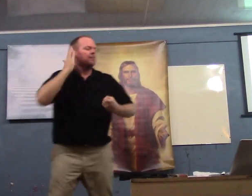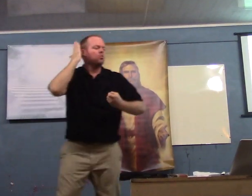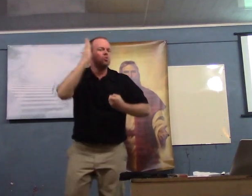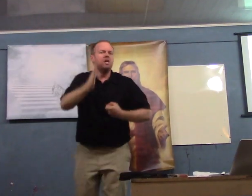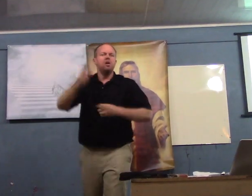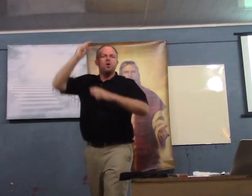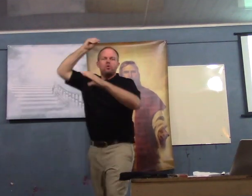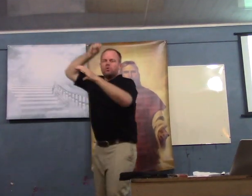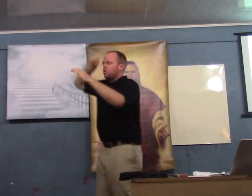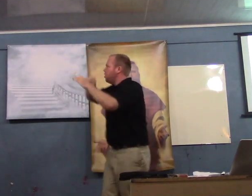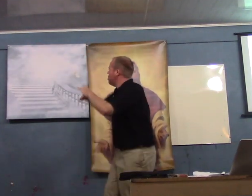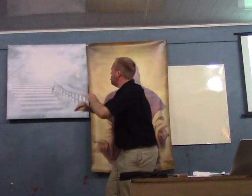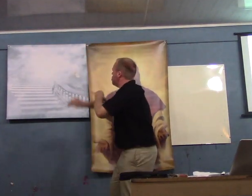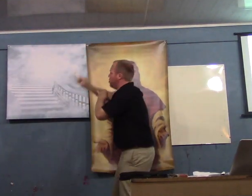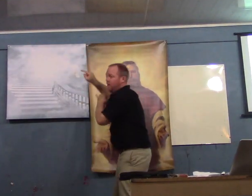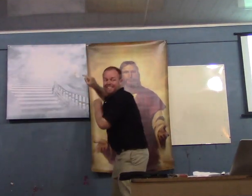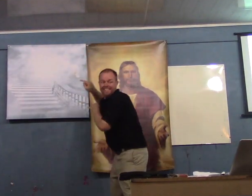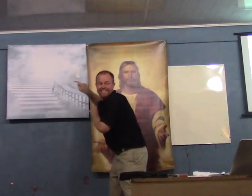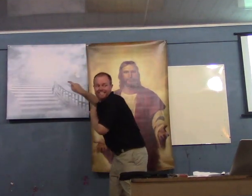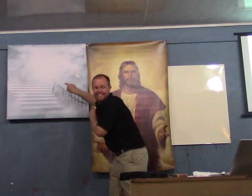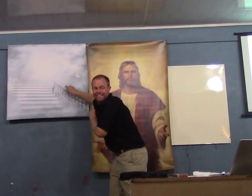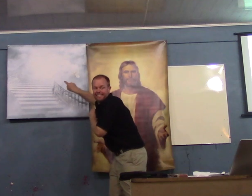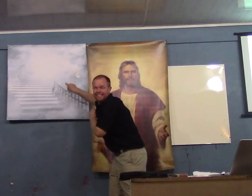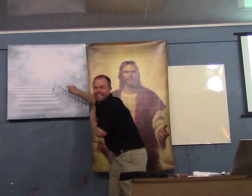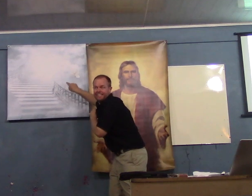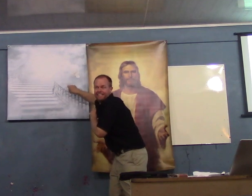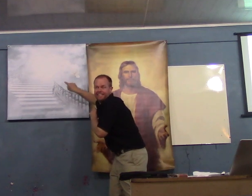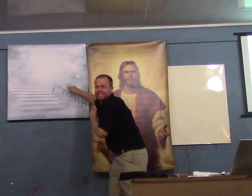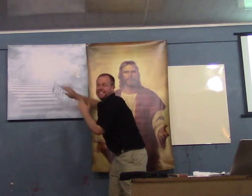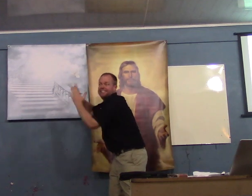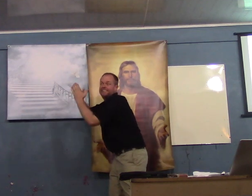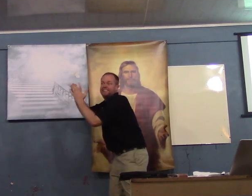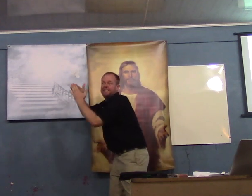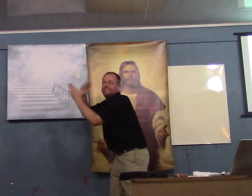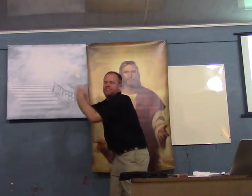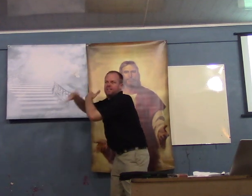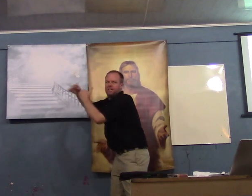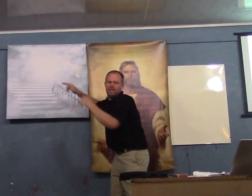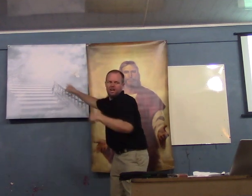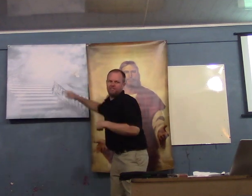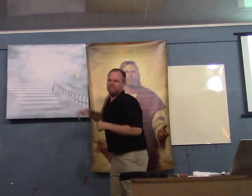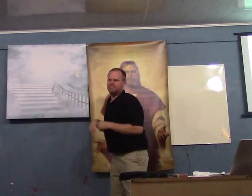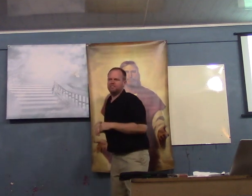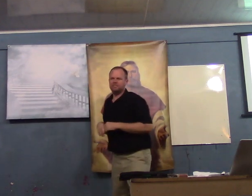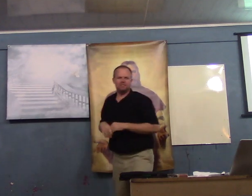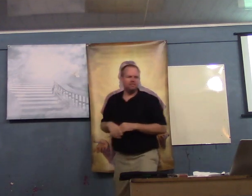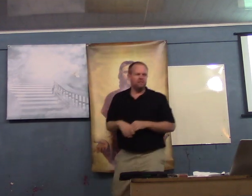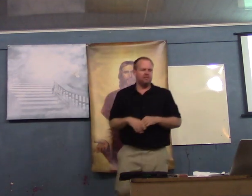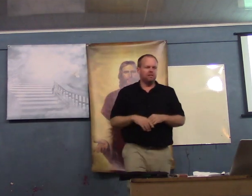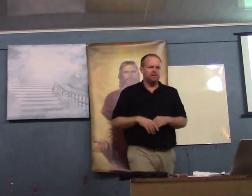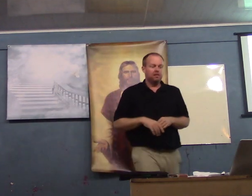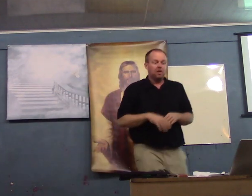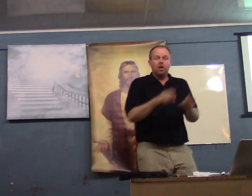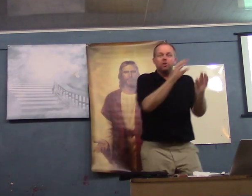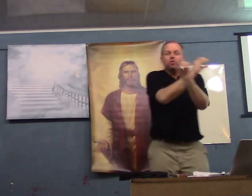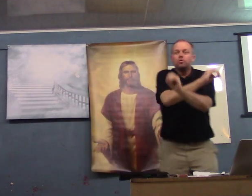Nothing sinful will go into the city.